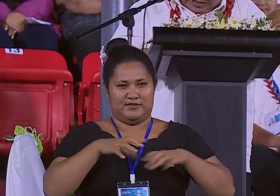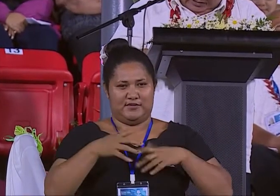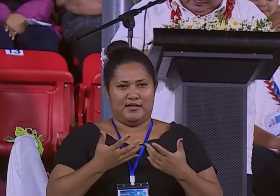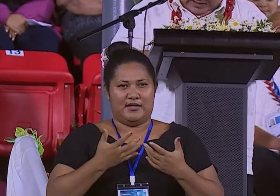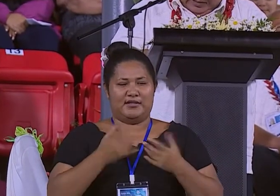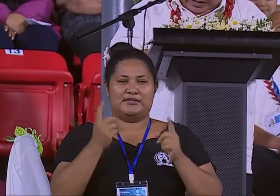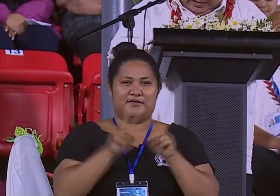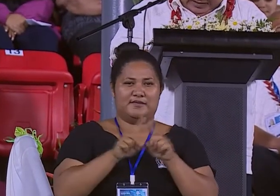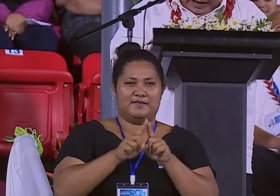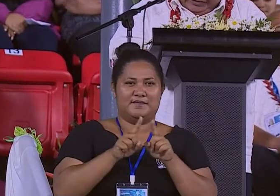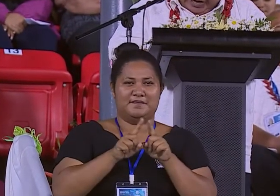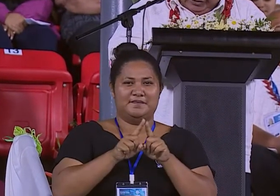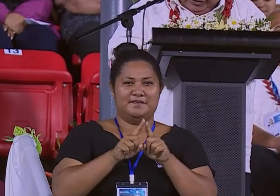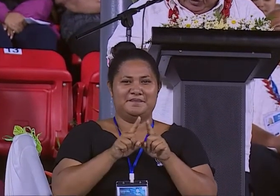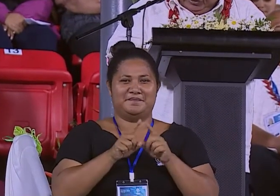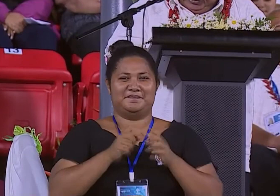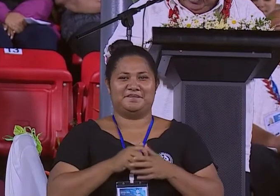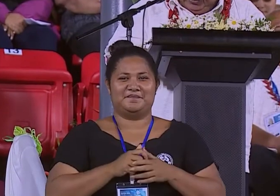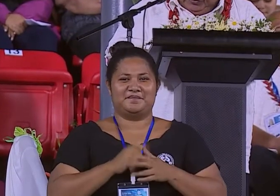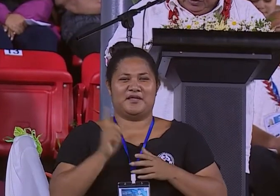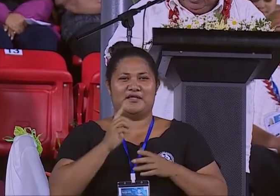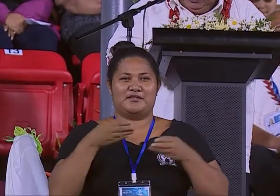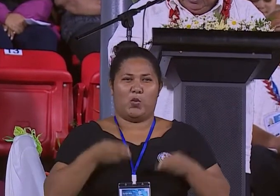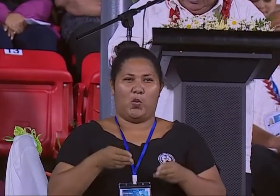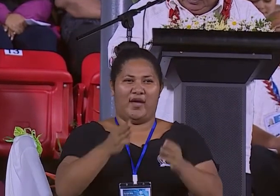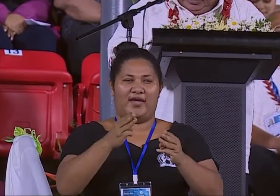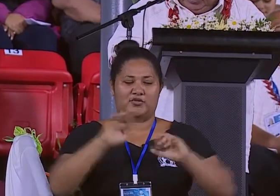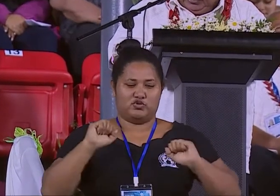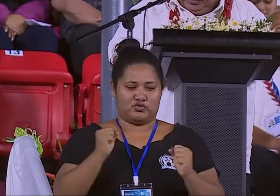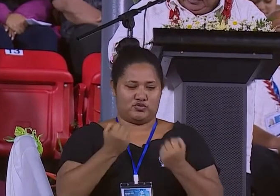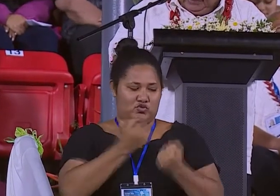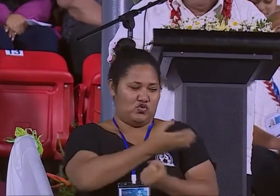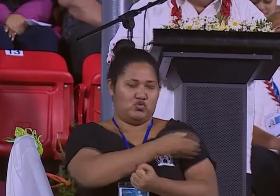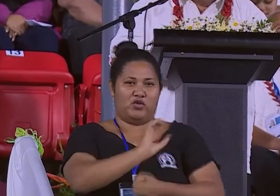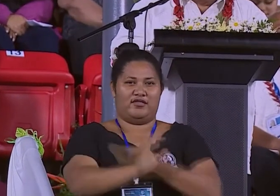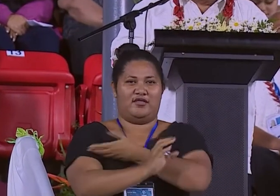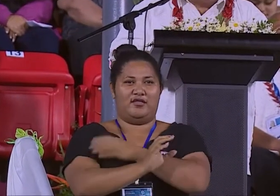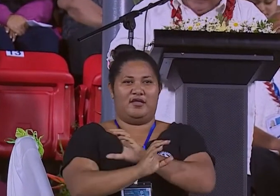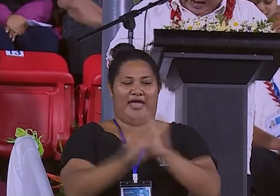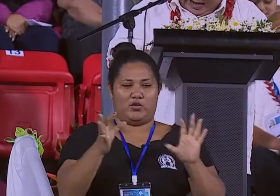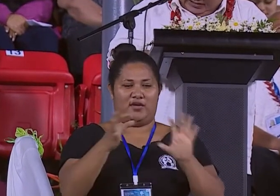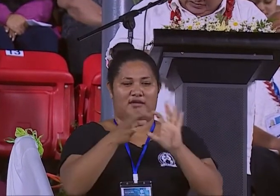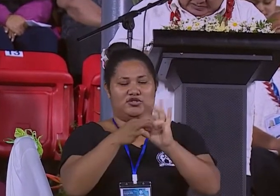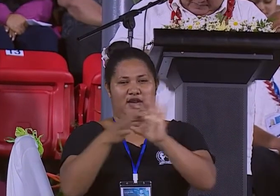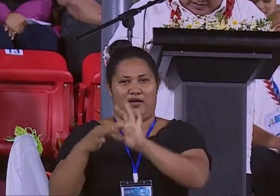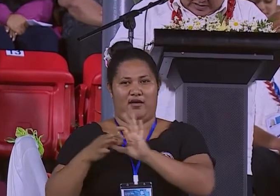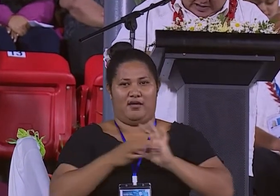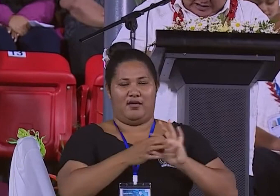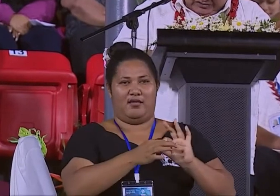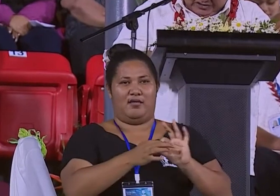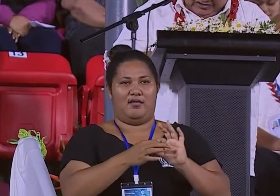as well as a tool to strengthen connections, to enhance